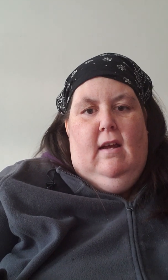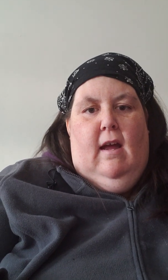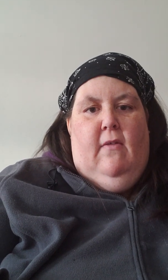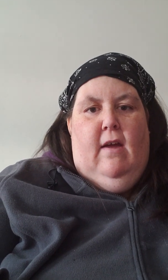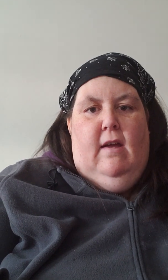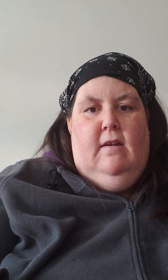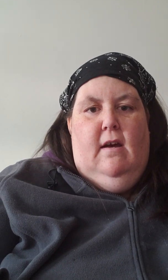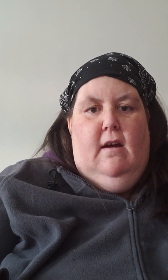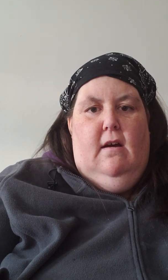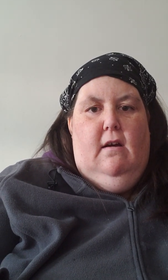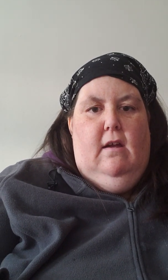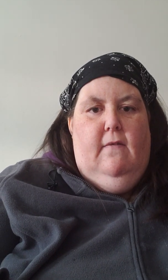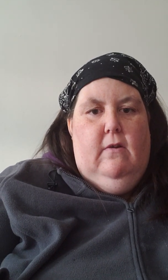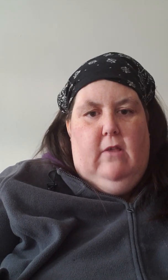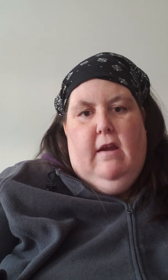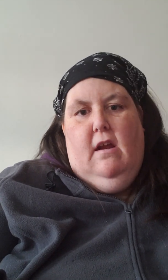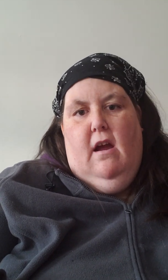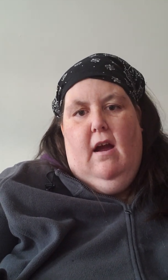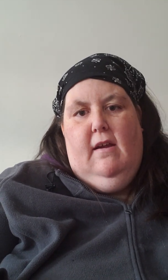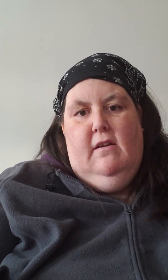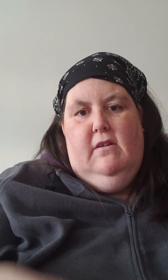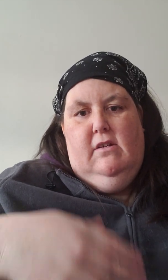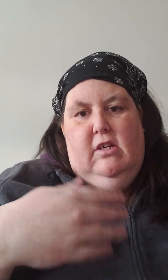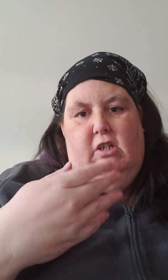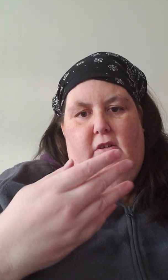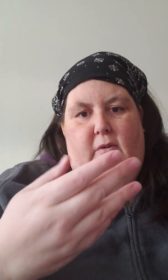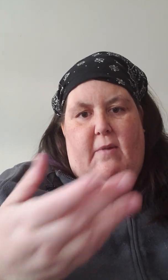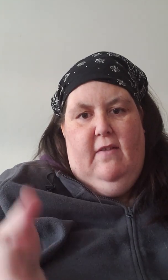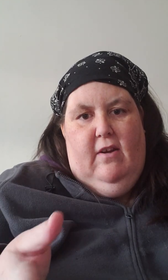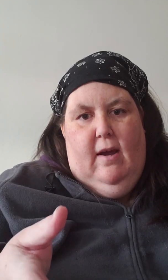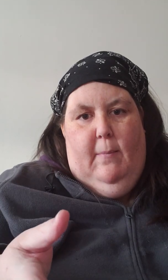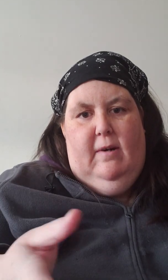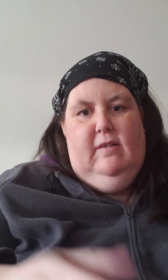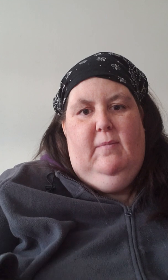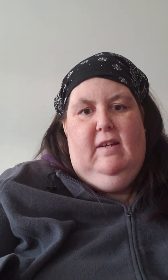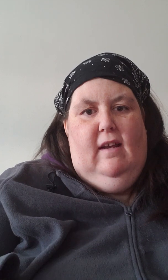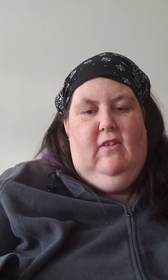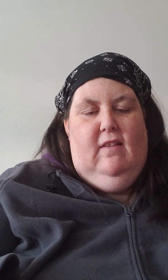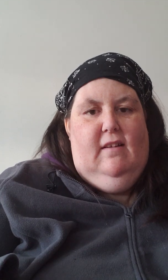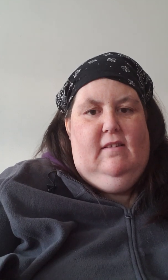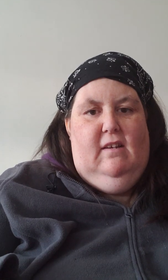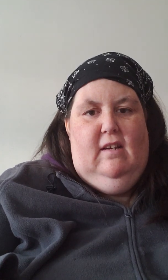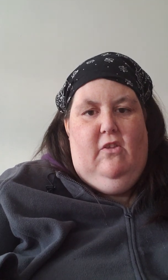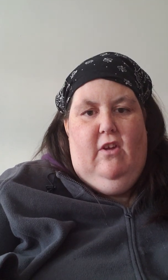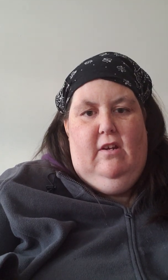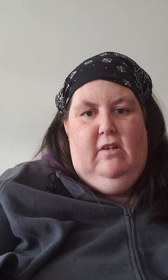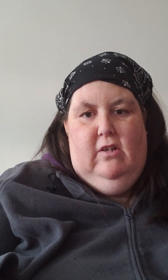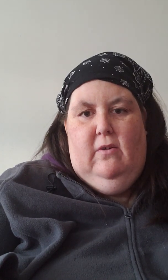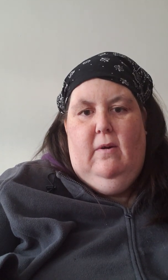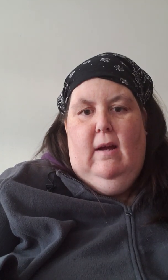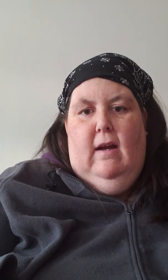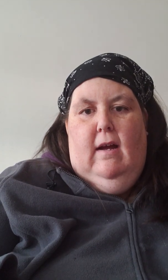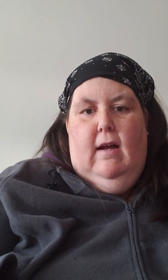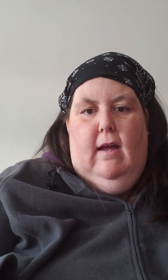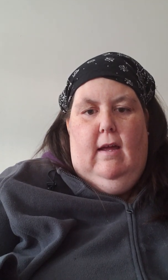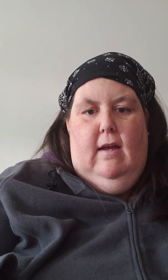And then if you'd like, I can teach you a bit of the numbers because I think that's a neat thing too.